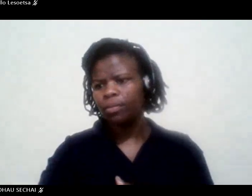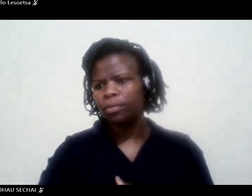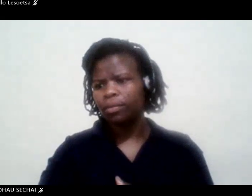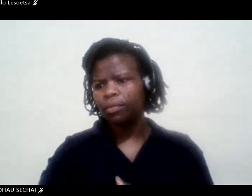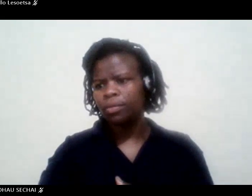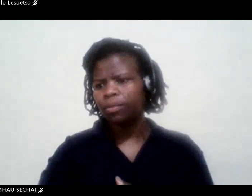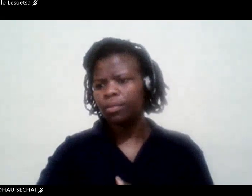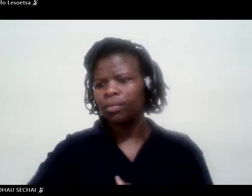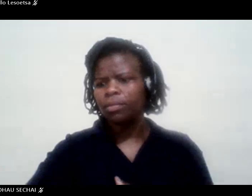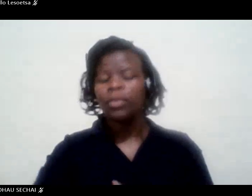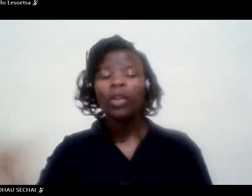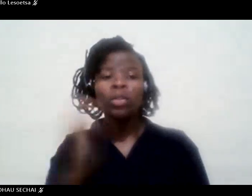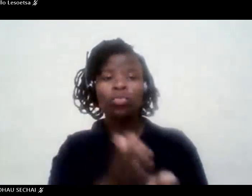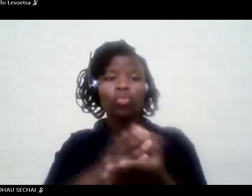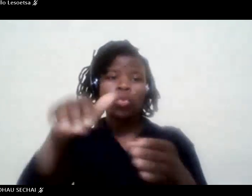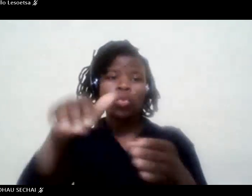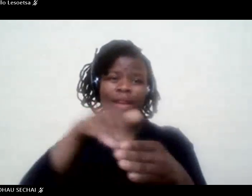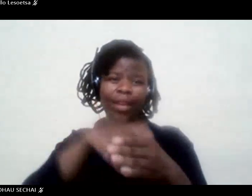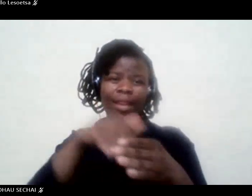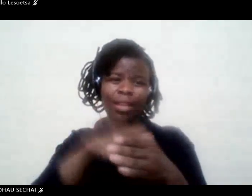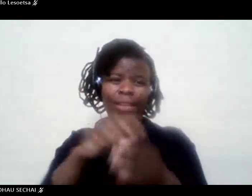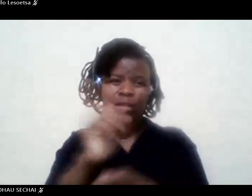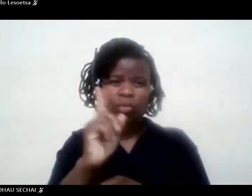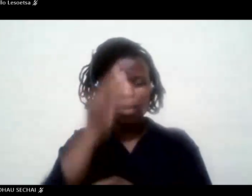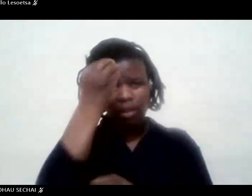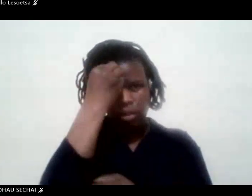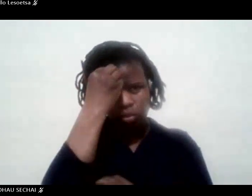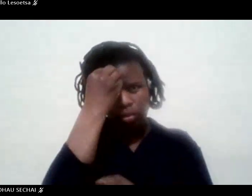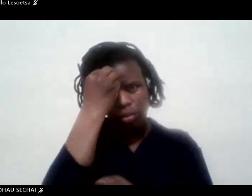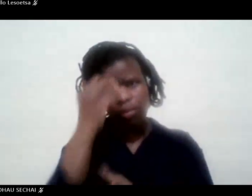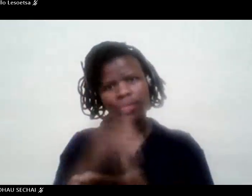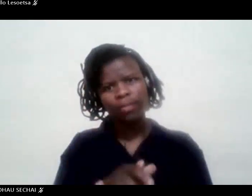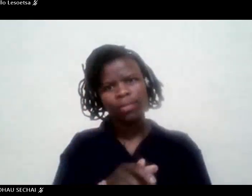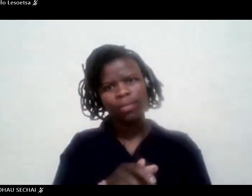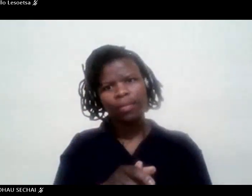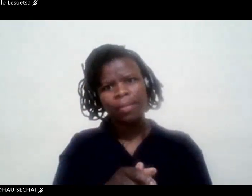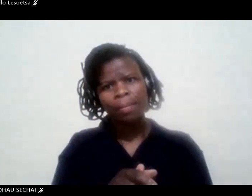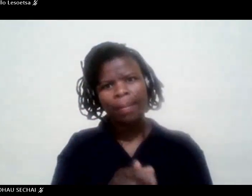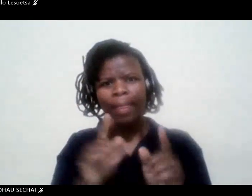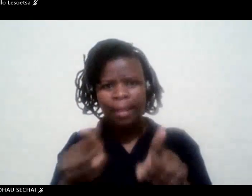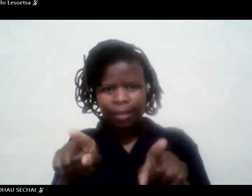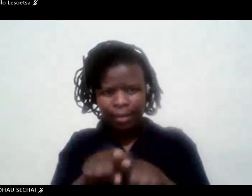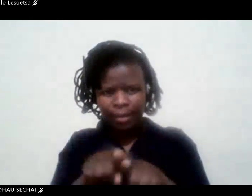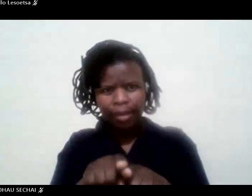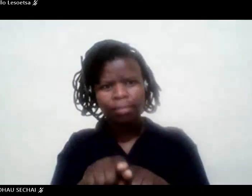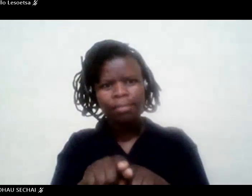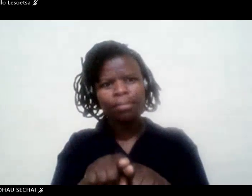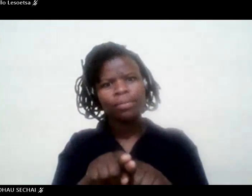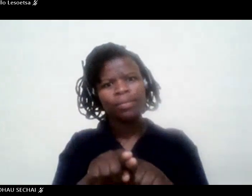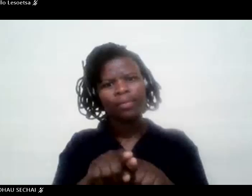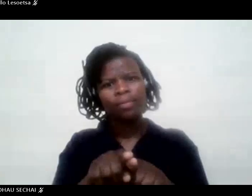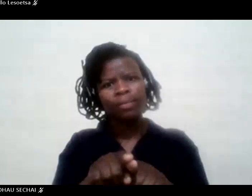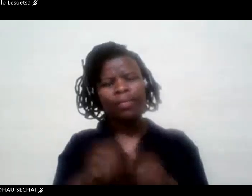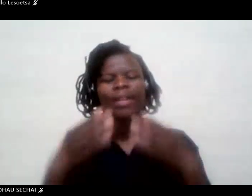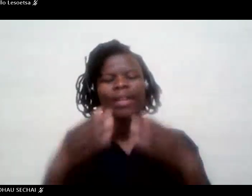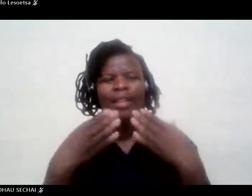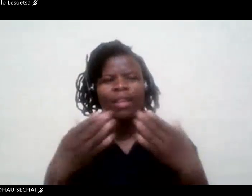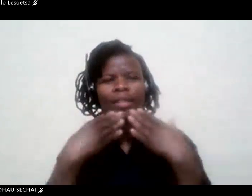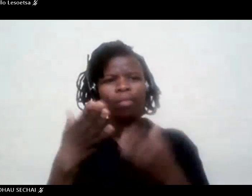not, you're deeply engaging with the issues. I'm not go further than that. Thanks for that. Masabata, please go ahead.